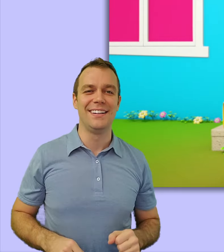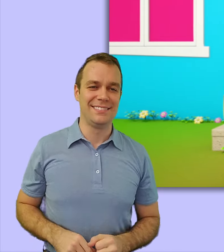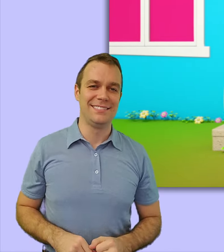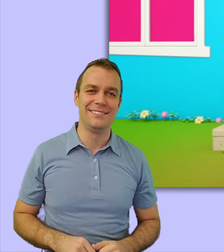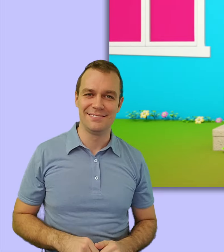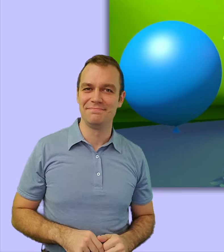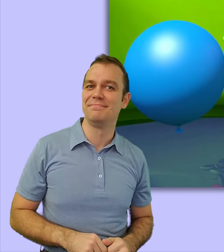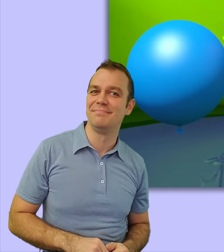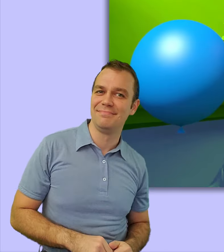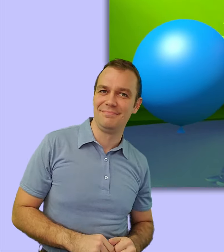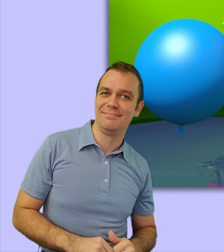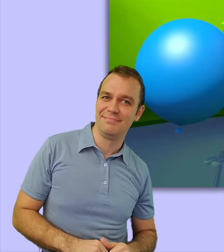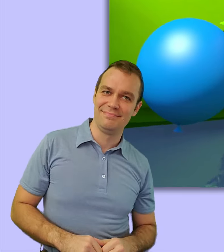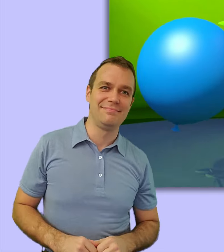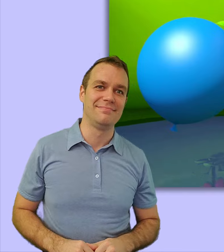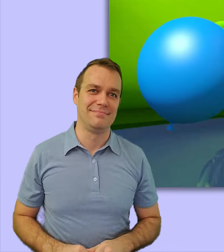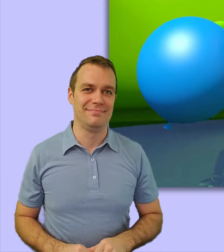balloons.